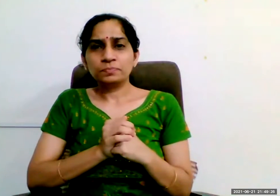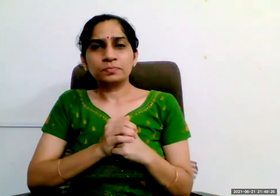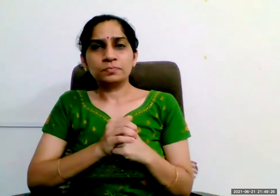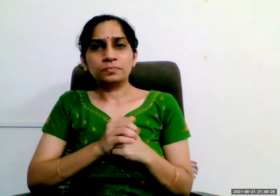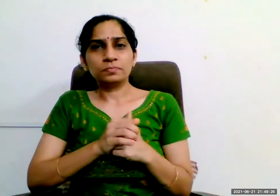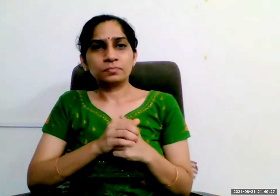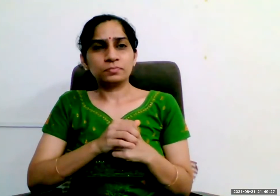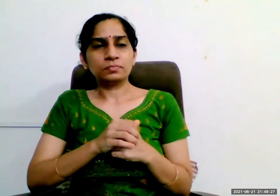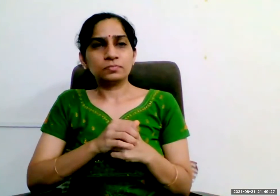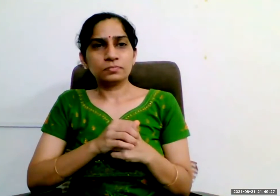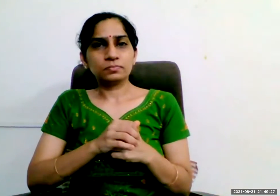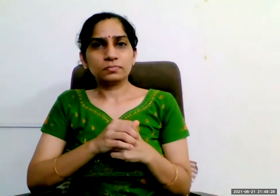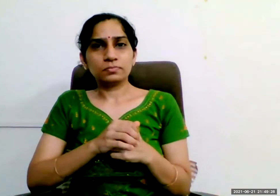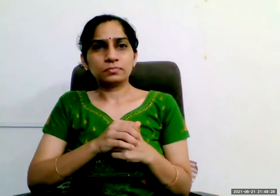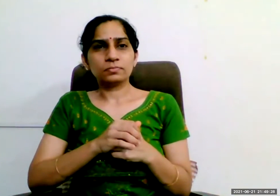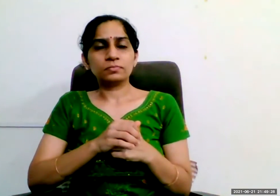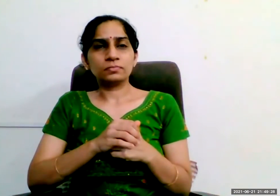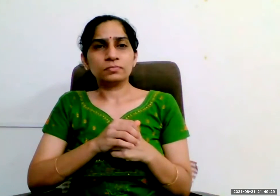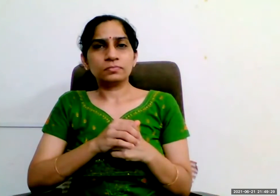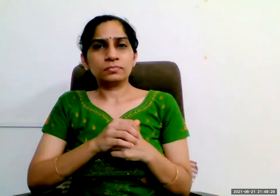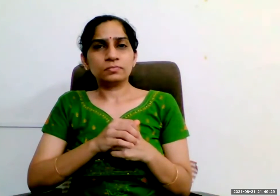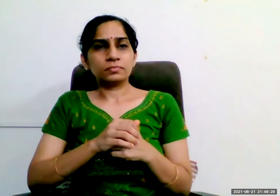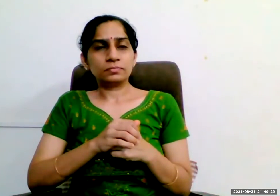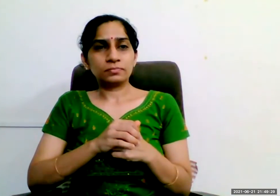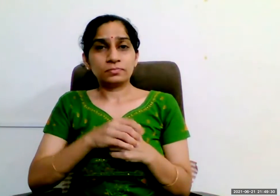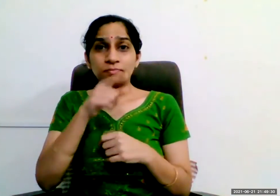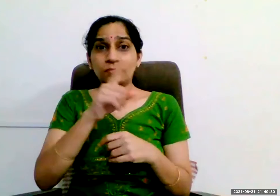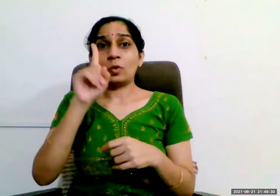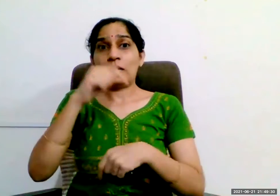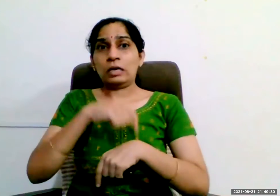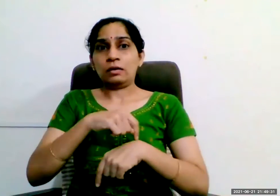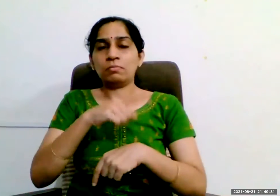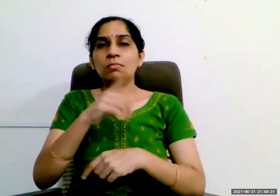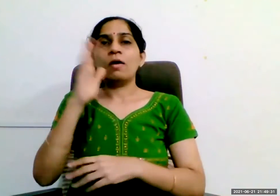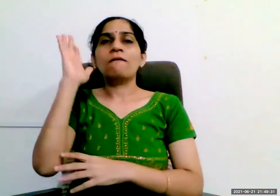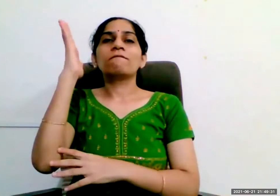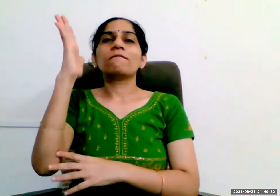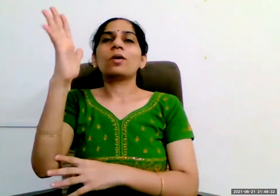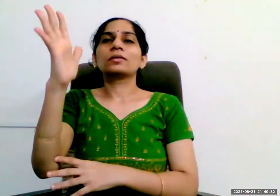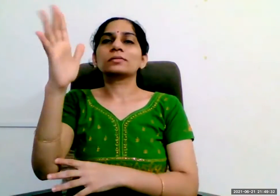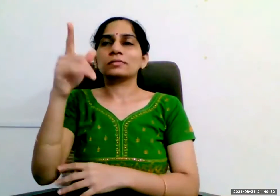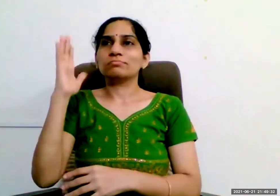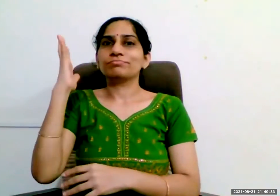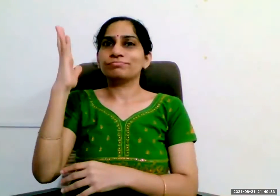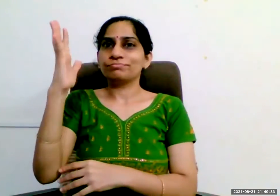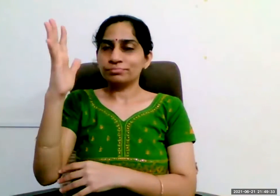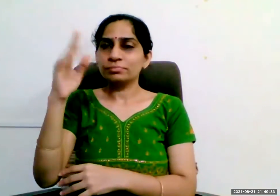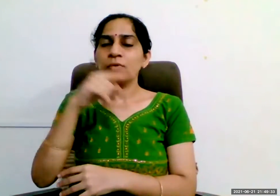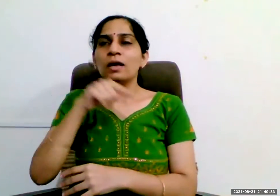And once, while he was in a forest, he happened to be very thirsty, and he saw a hut,